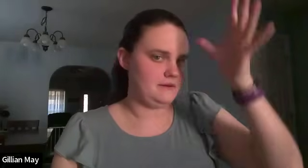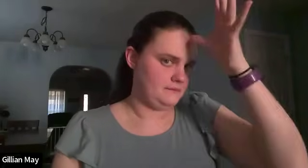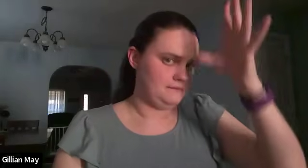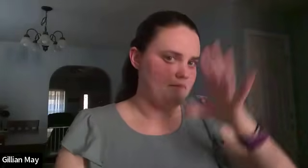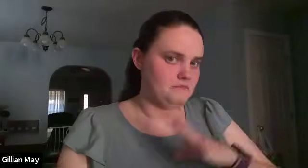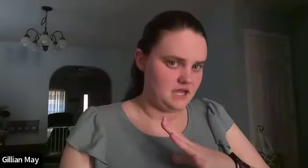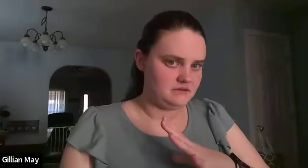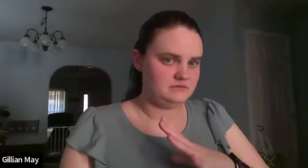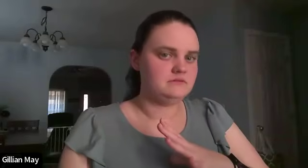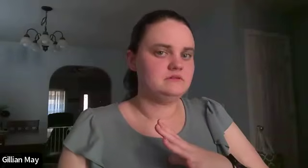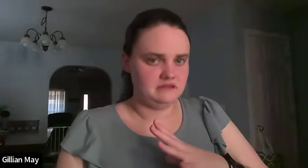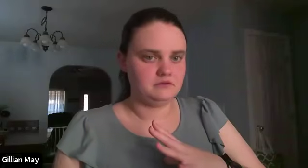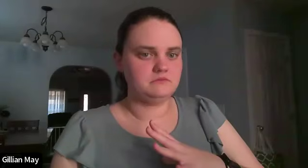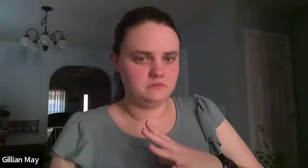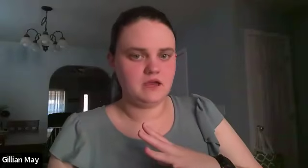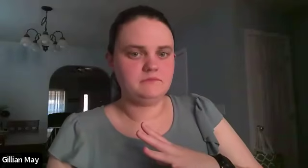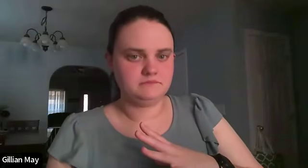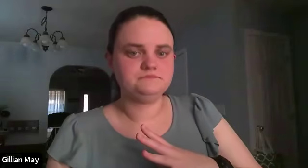woman, man deal. Okay.